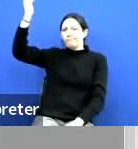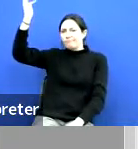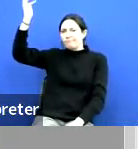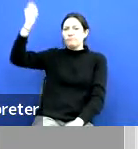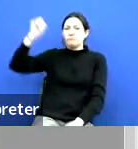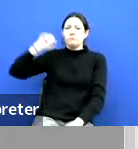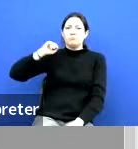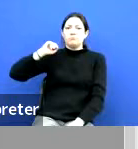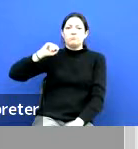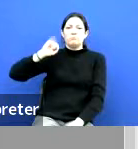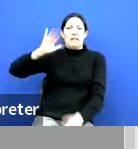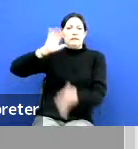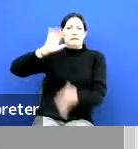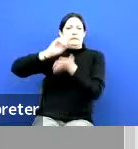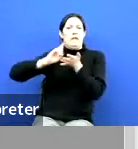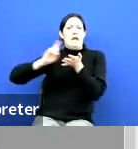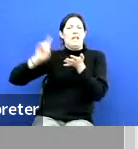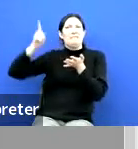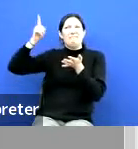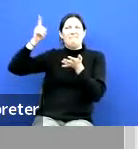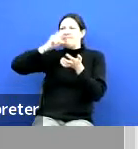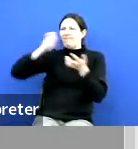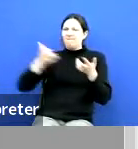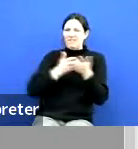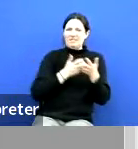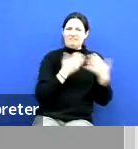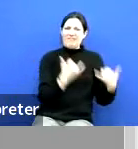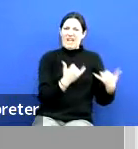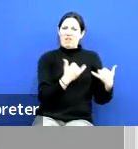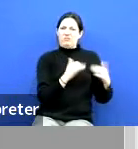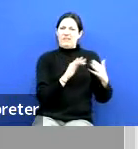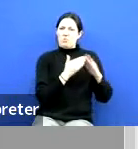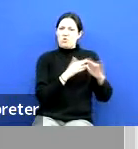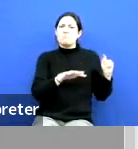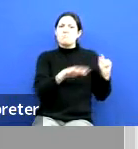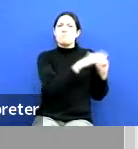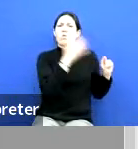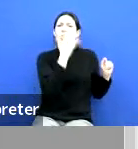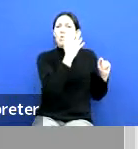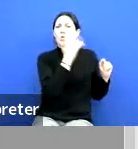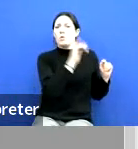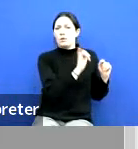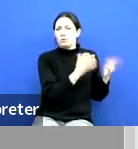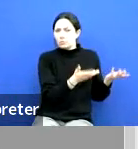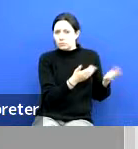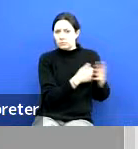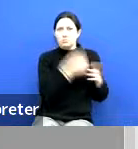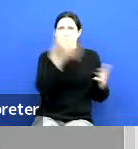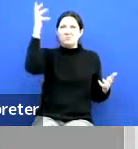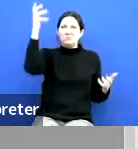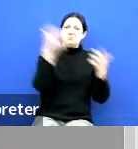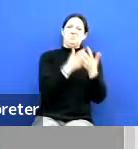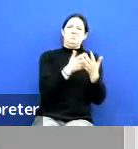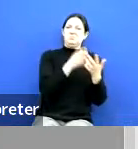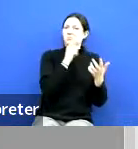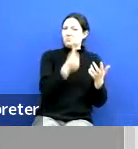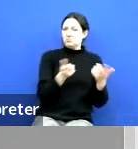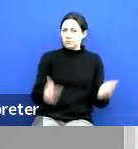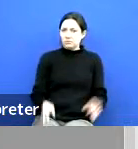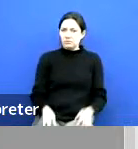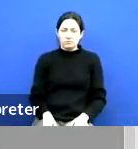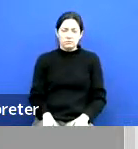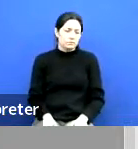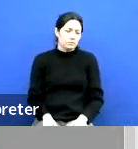that design wasn't fitting with the characteristic of the neighborhood. You know, one of the things I will